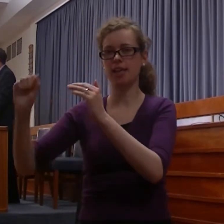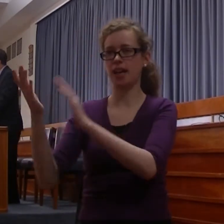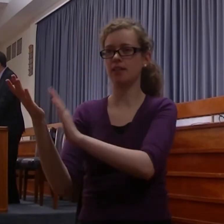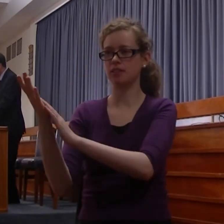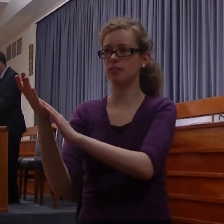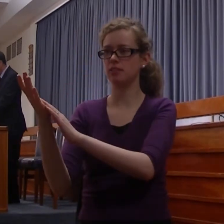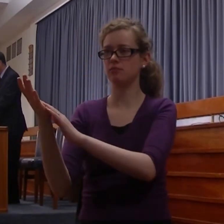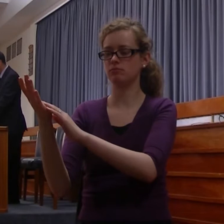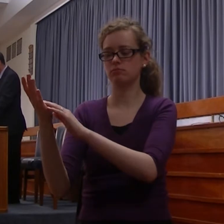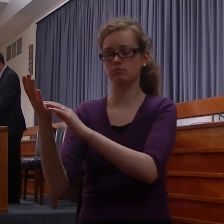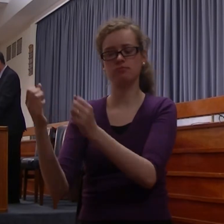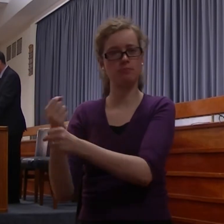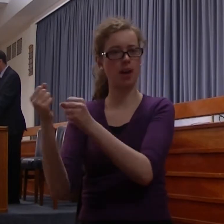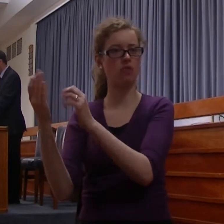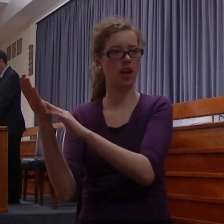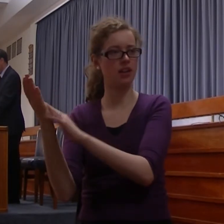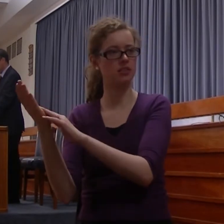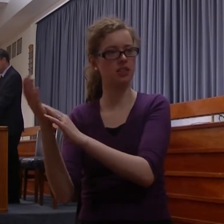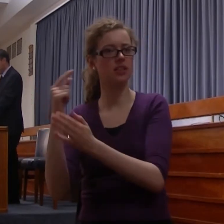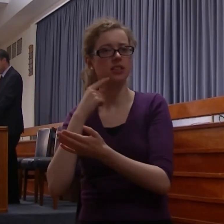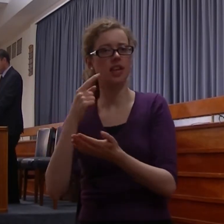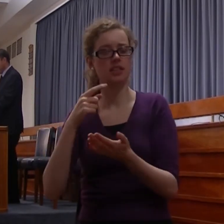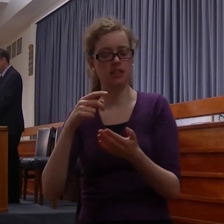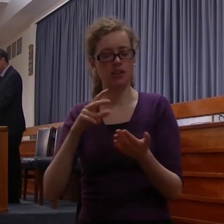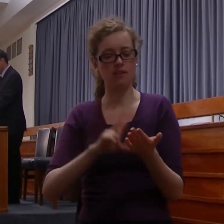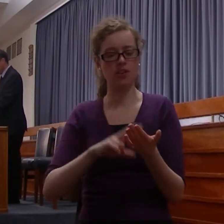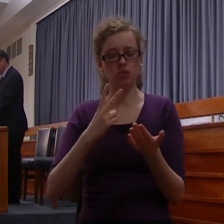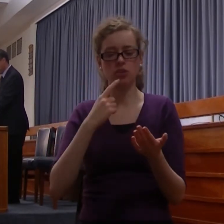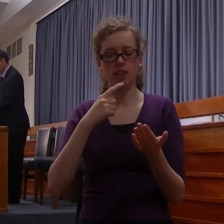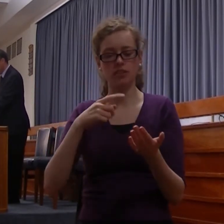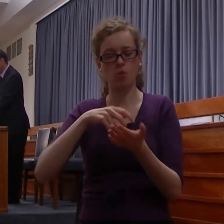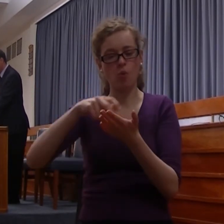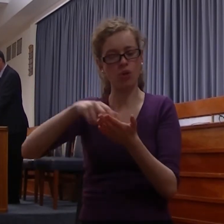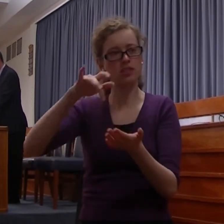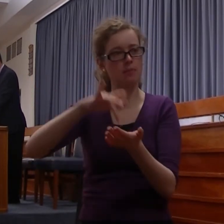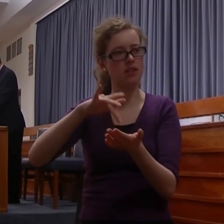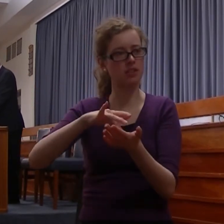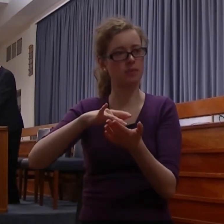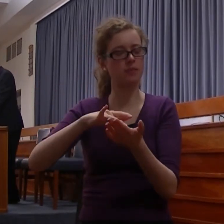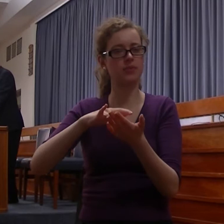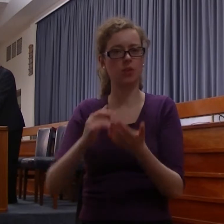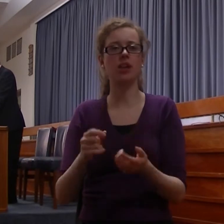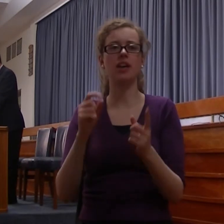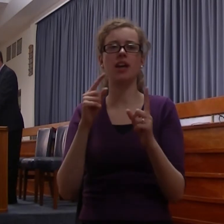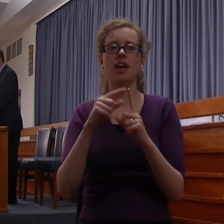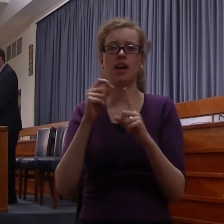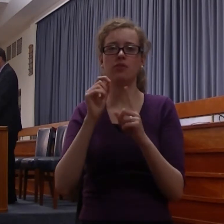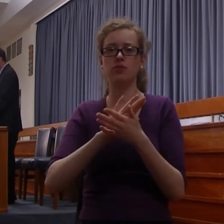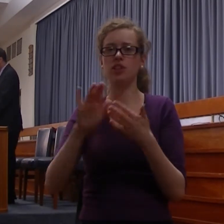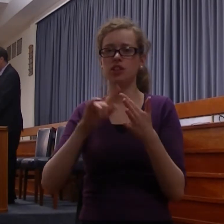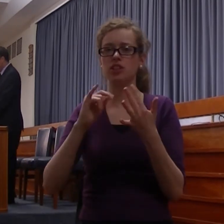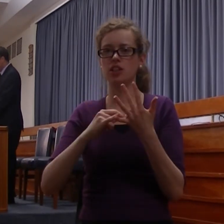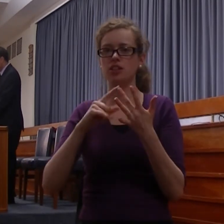Lord holds his messengers, his pastors, in his right hand of power. And he walks in the midst of his